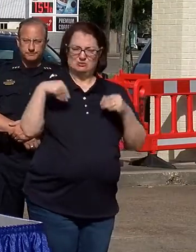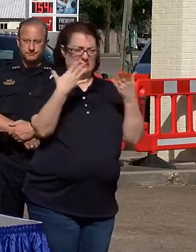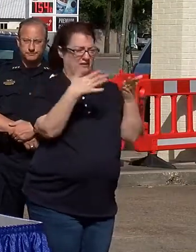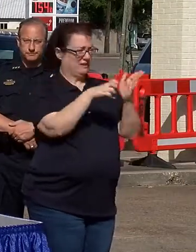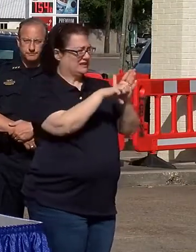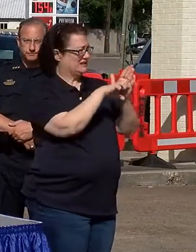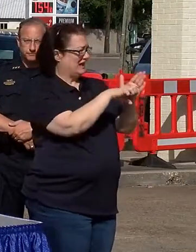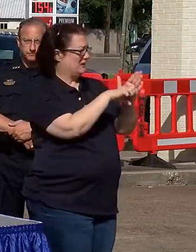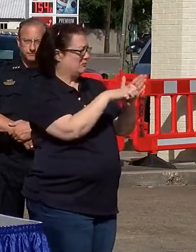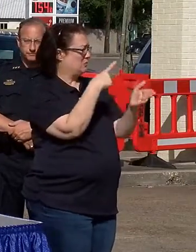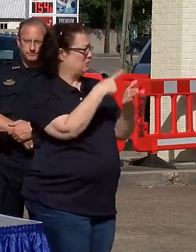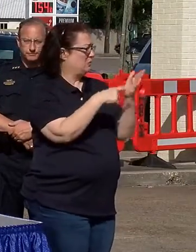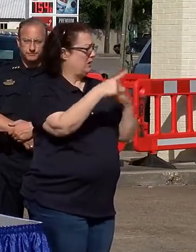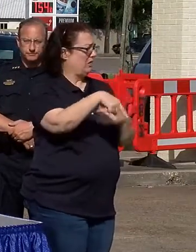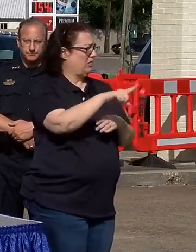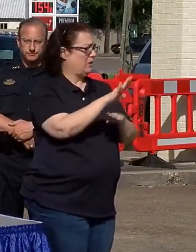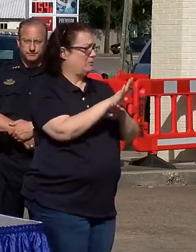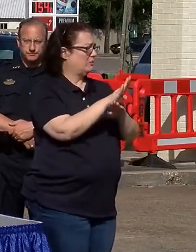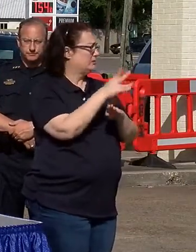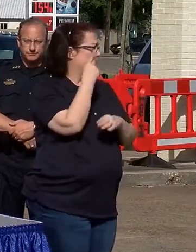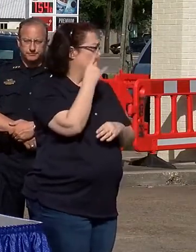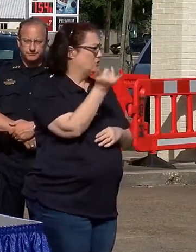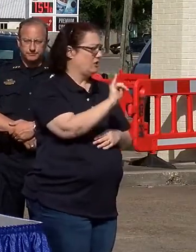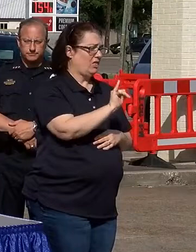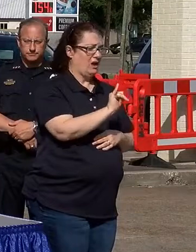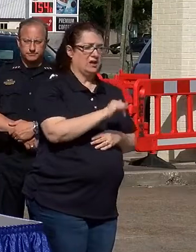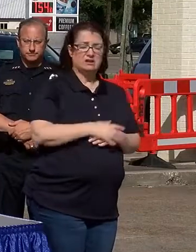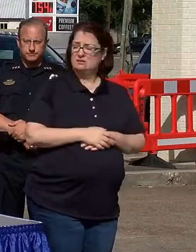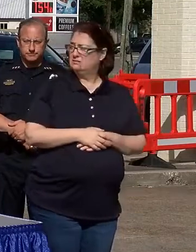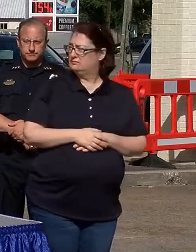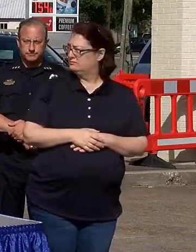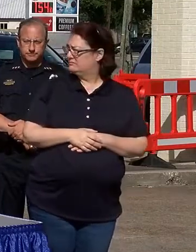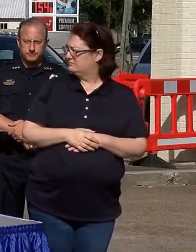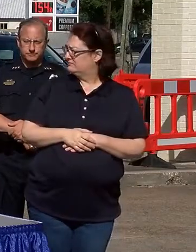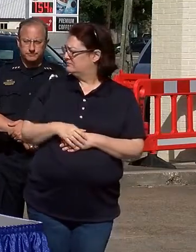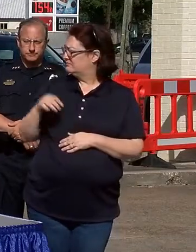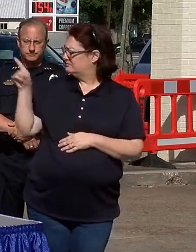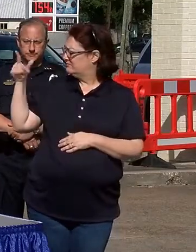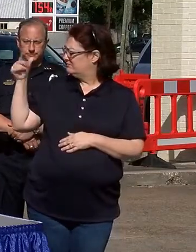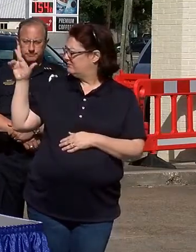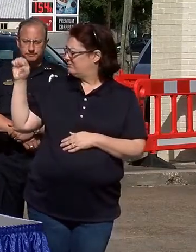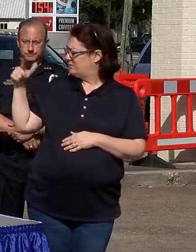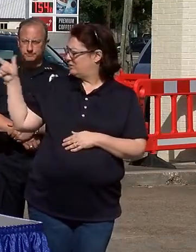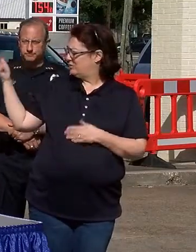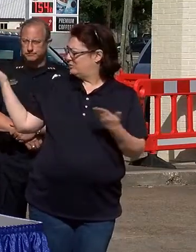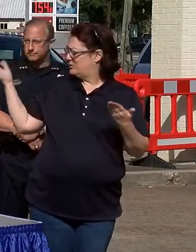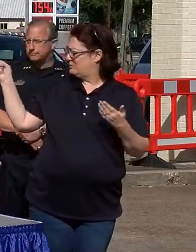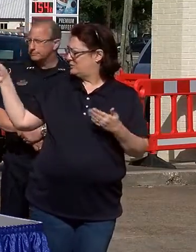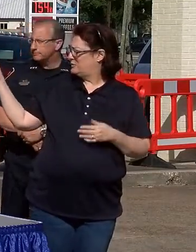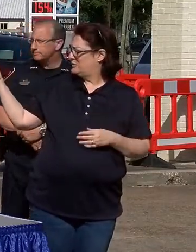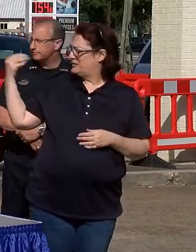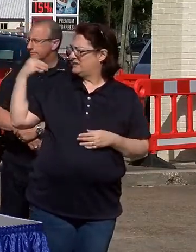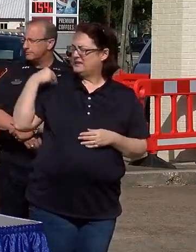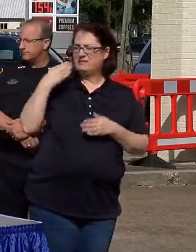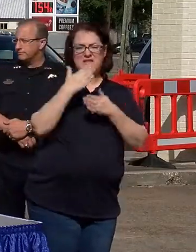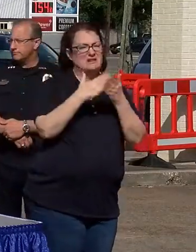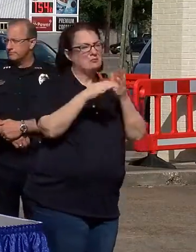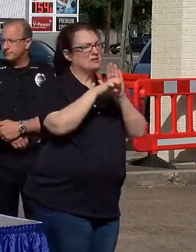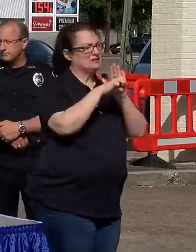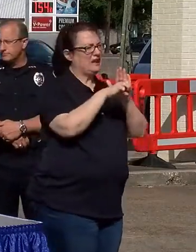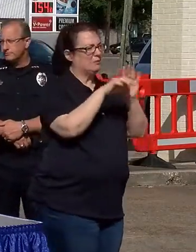examples of what some of those businesses might be? Yeah, I would, Greg, are you here? Okay, maybe you can give some examples, but I would say